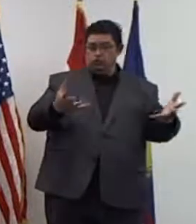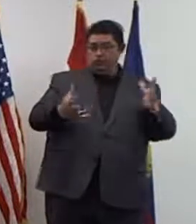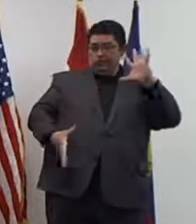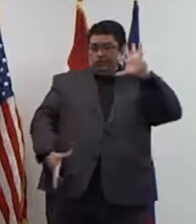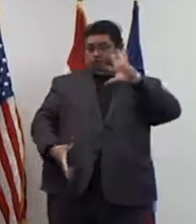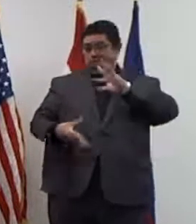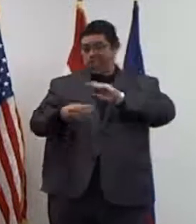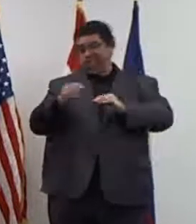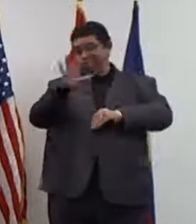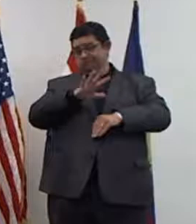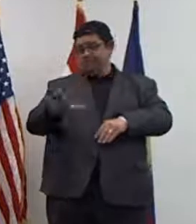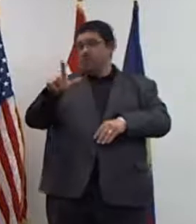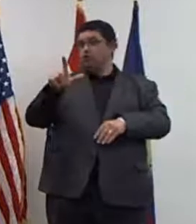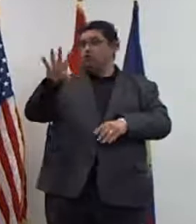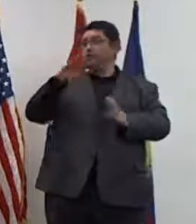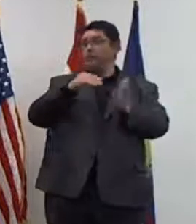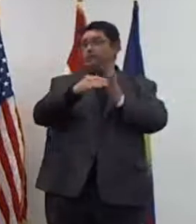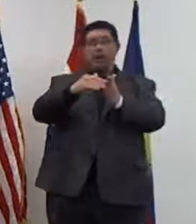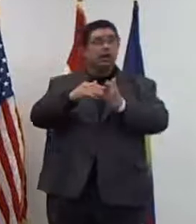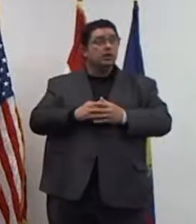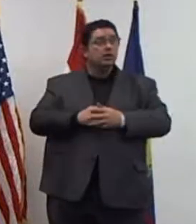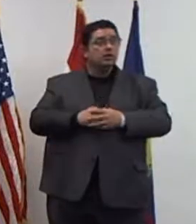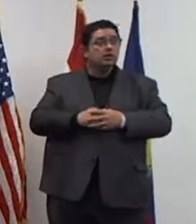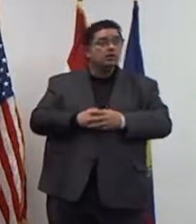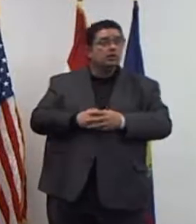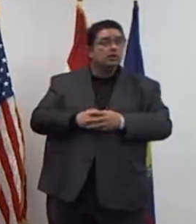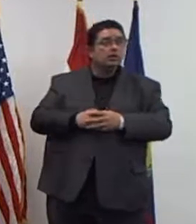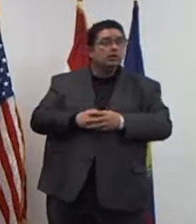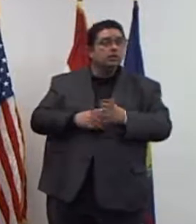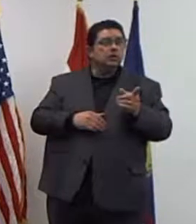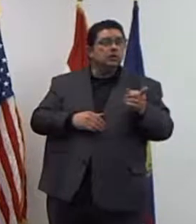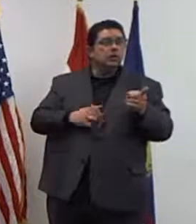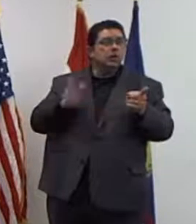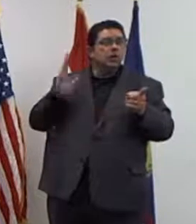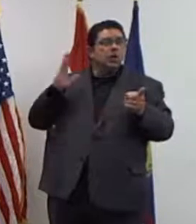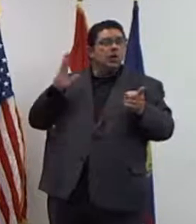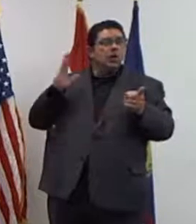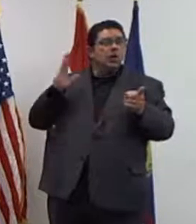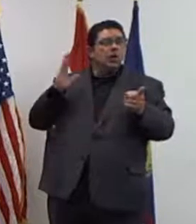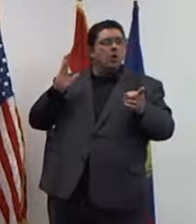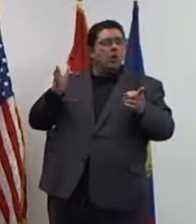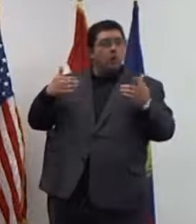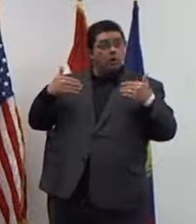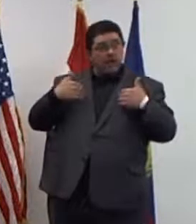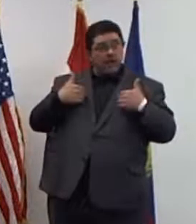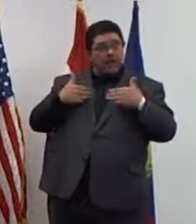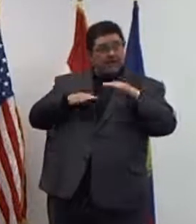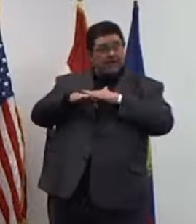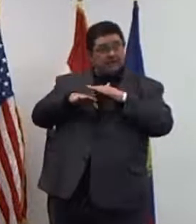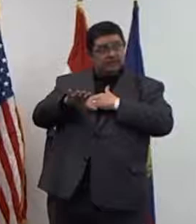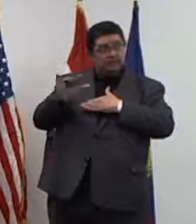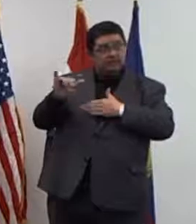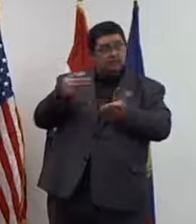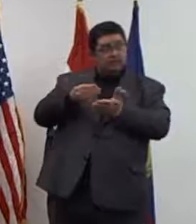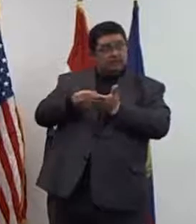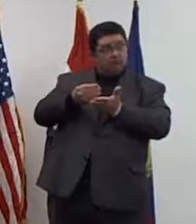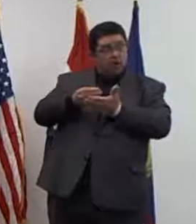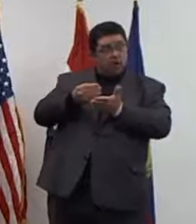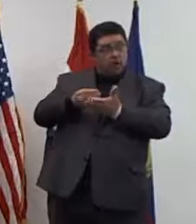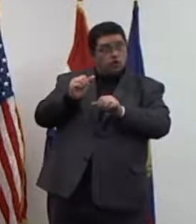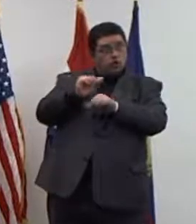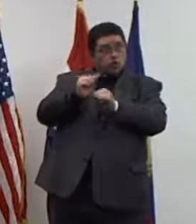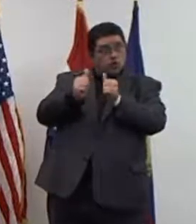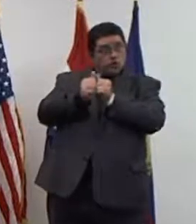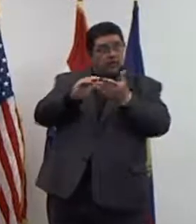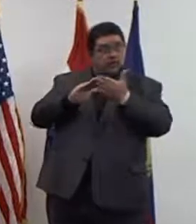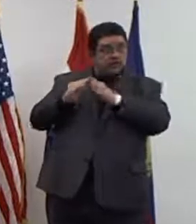$24 million. Will the city have access to any of those funds? Are you working with the city in any way with that? And then how